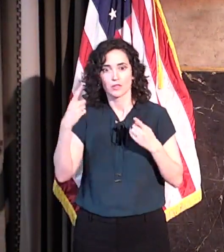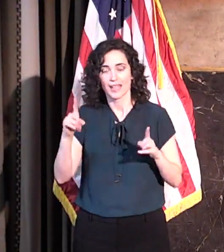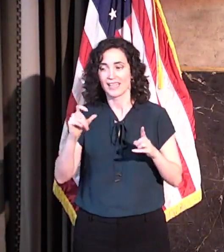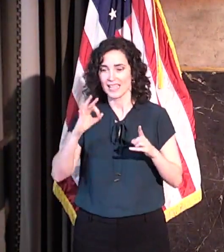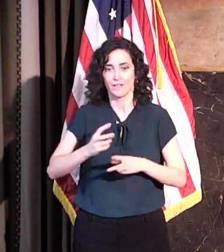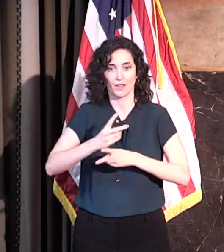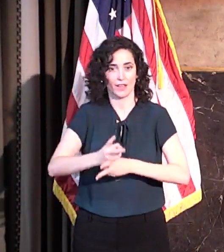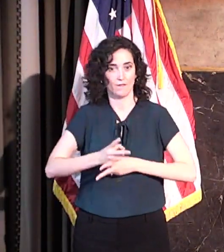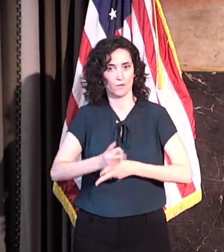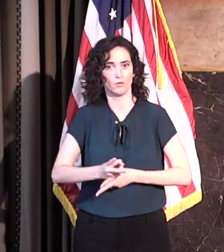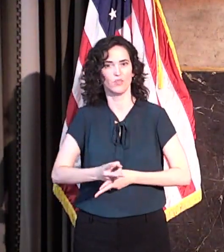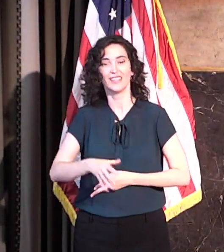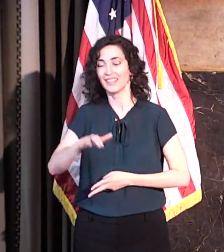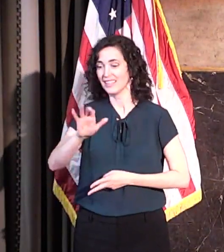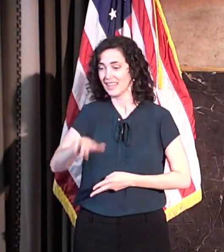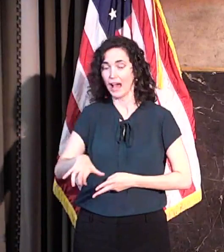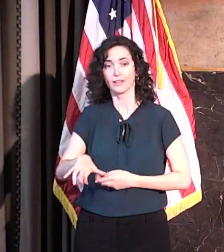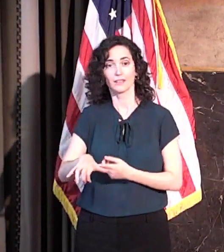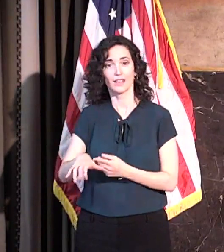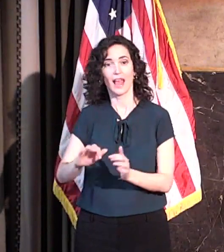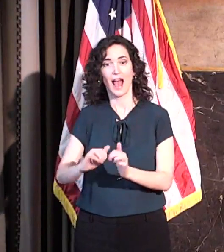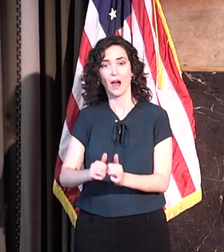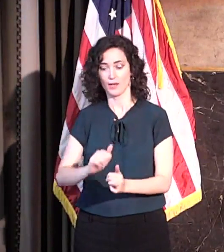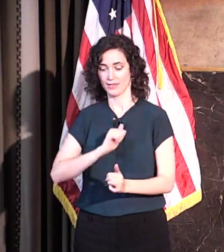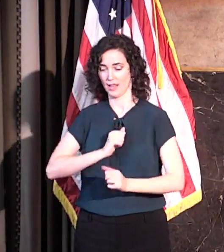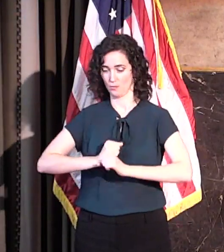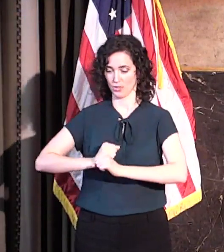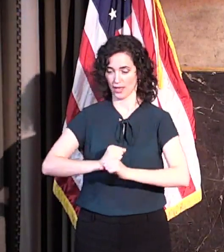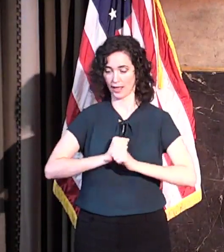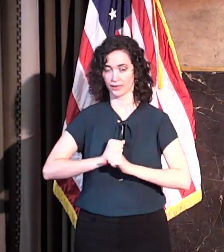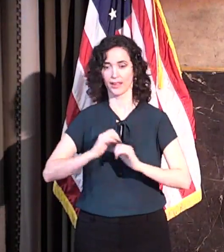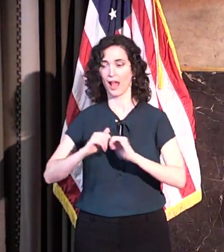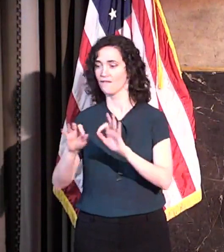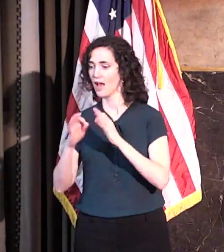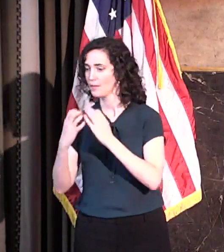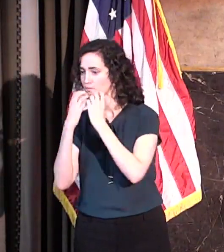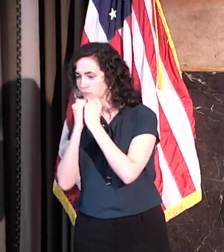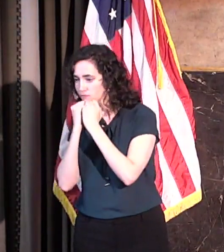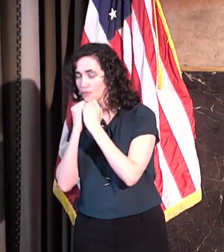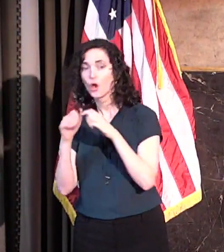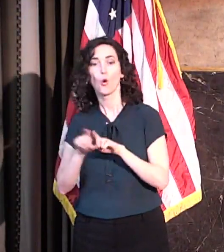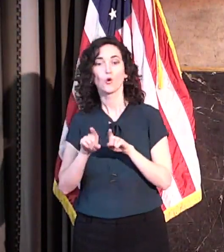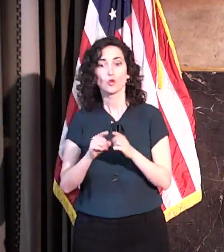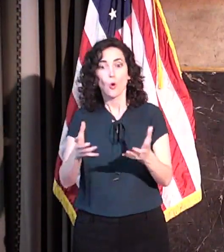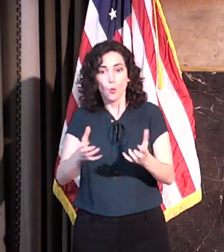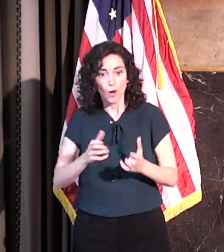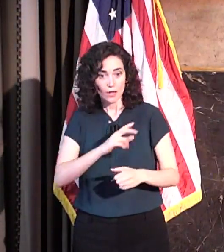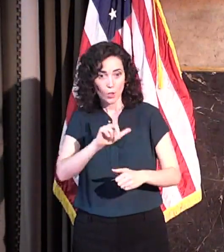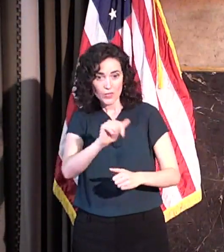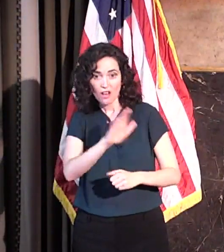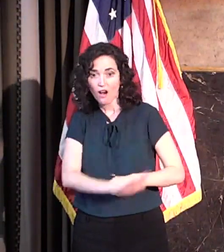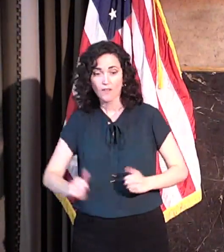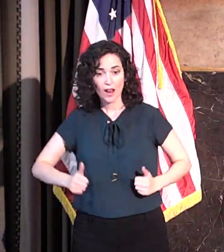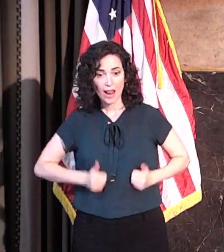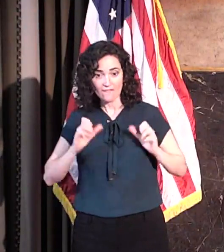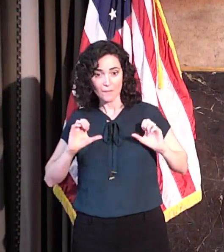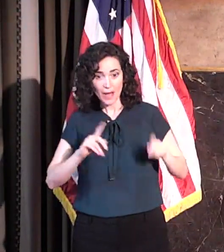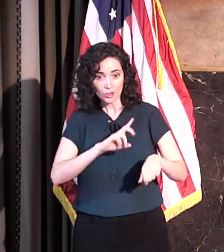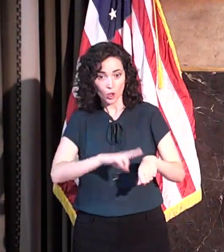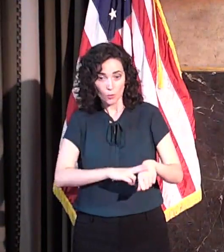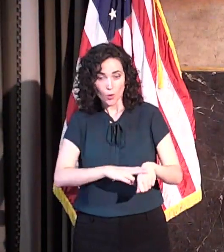ourselves, our families. This is how we bring Louisiana back and restore more normalcy. Today,